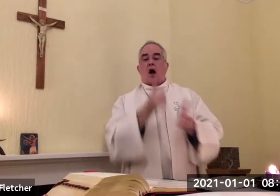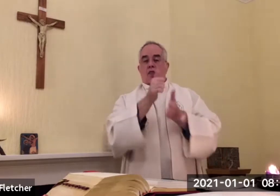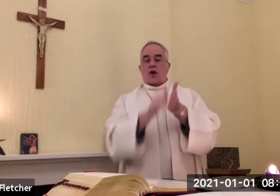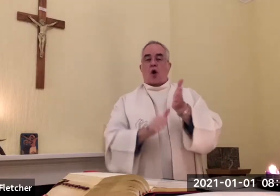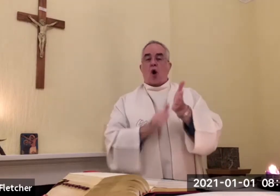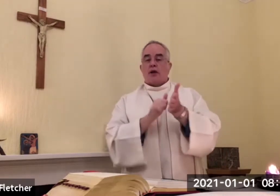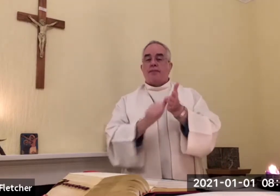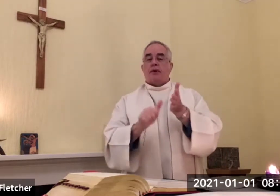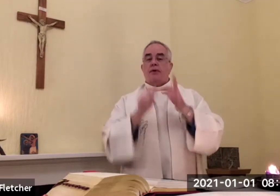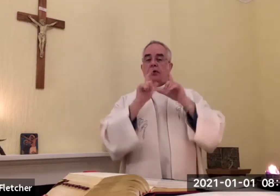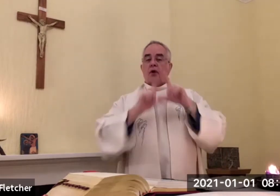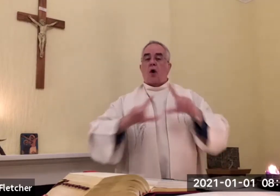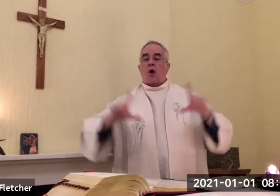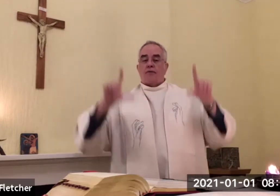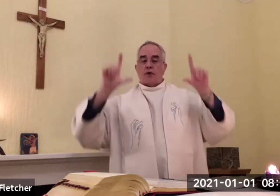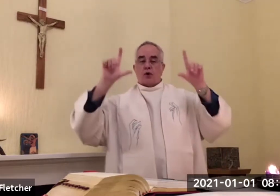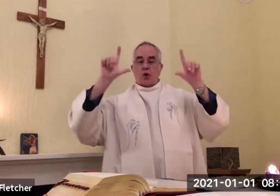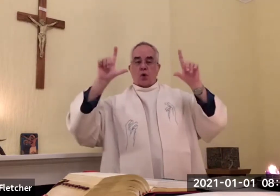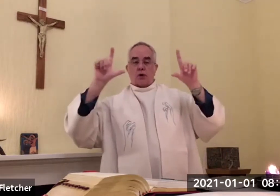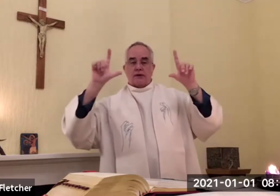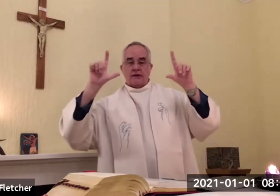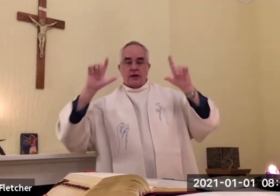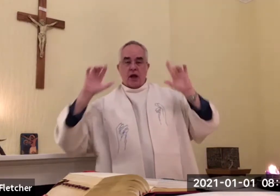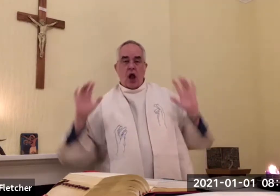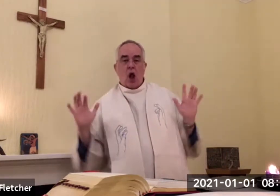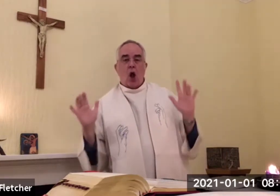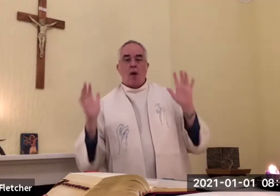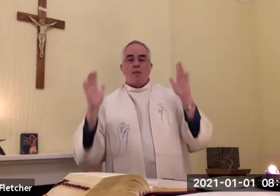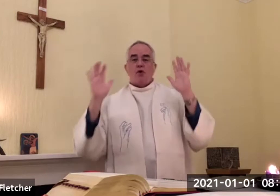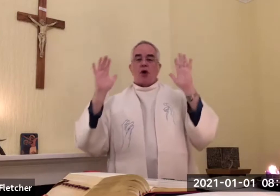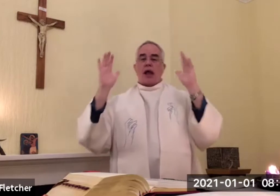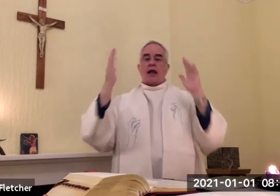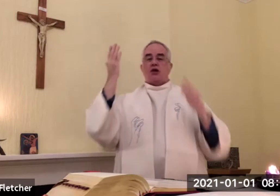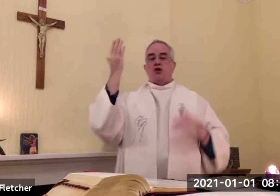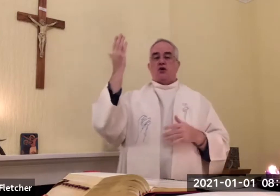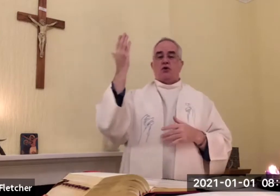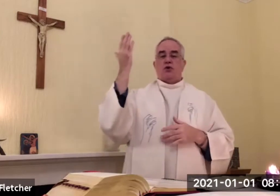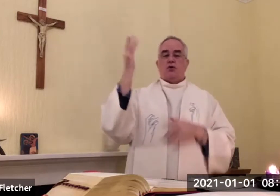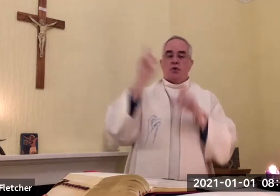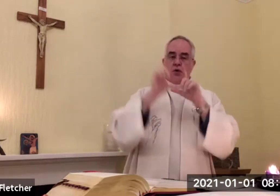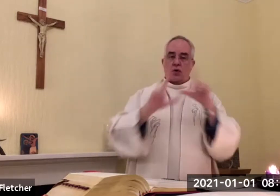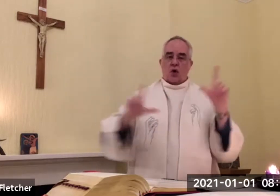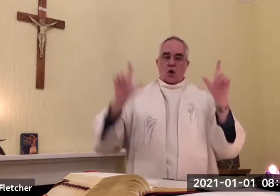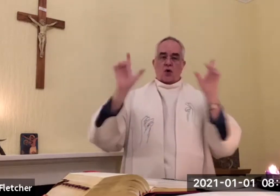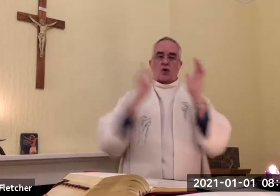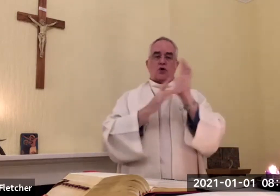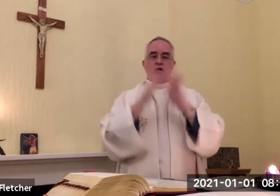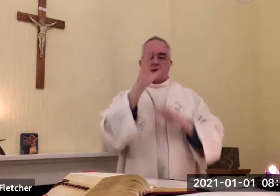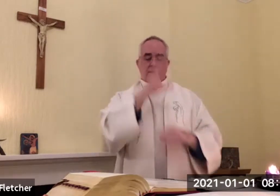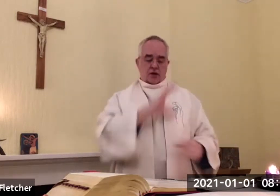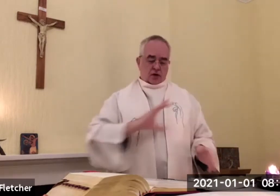The Gospel of the Lord. Pray to you, Lord Jesus Christ.